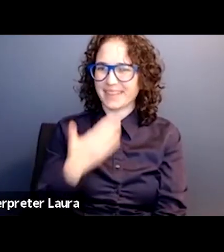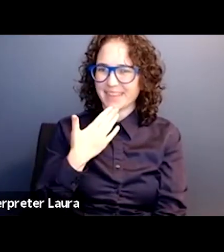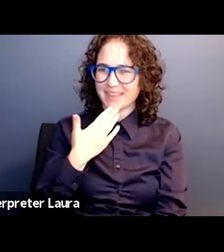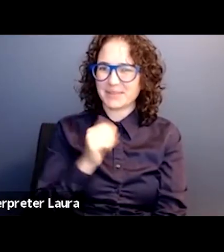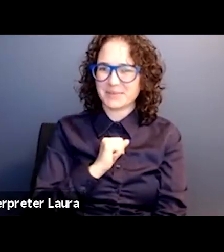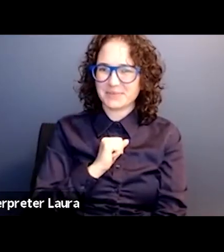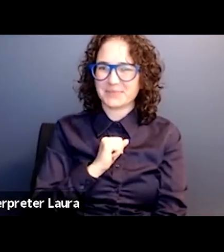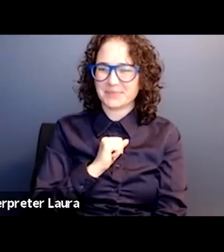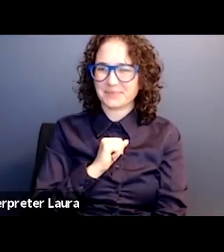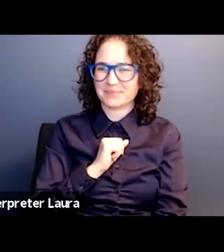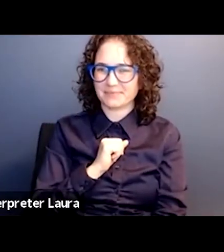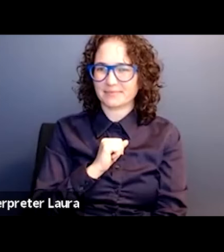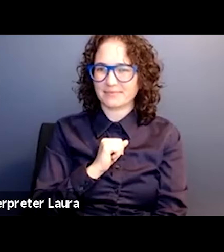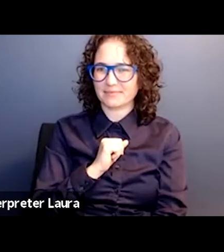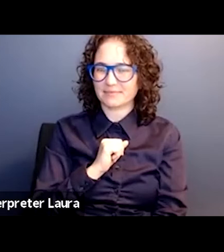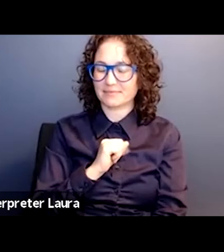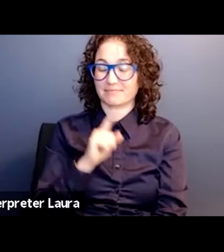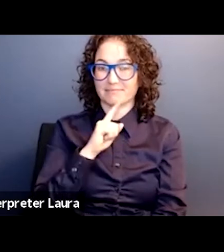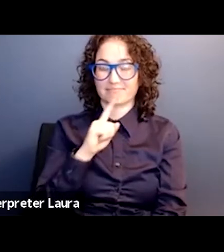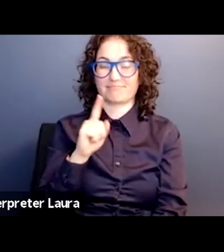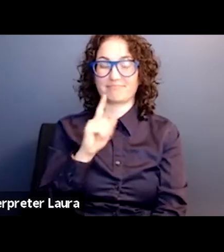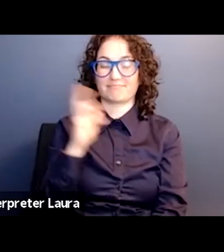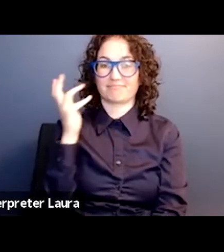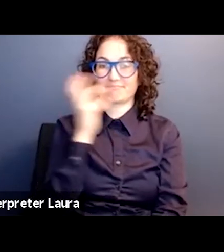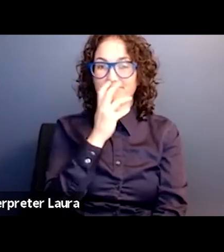I'm just blown away by how